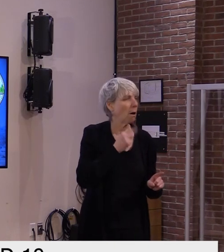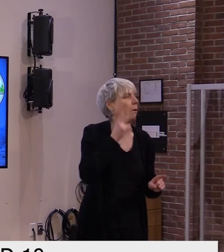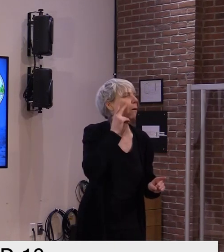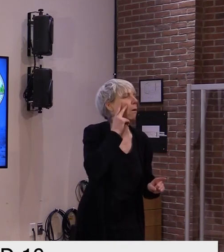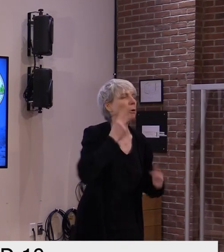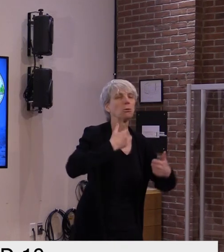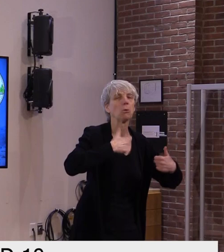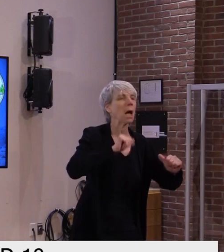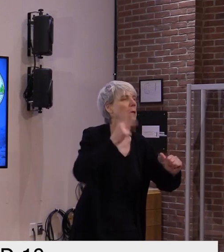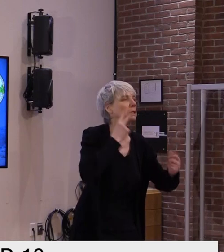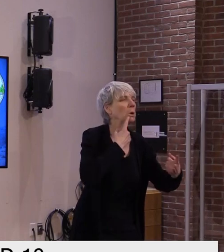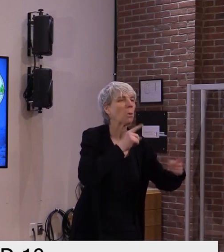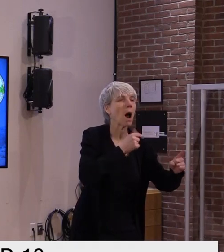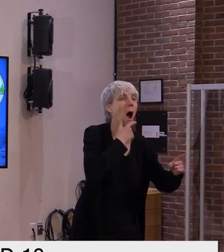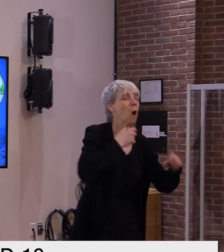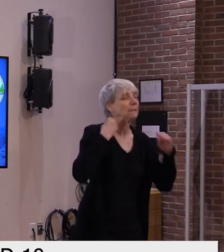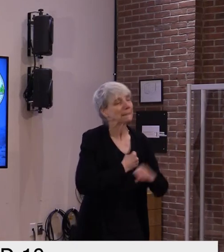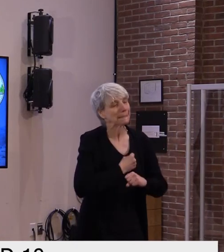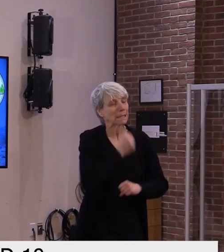state of Vermont's population. Okay.